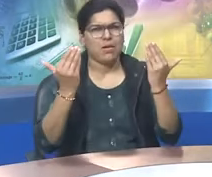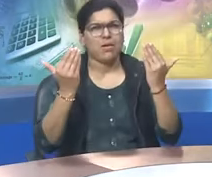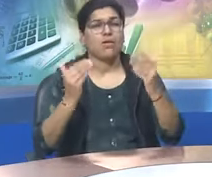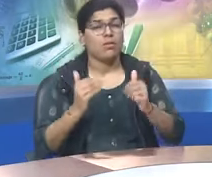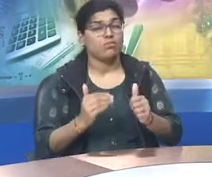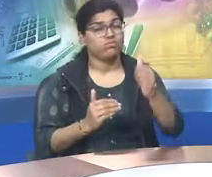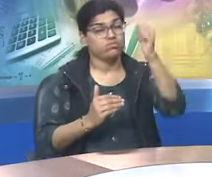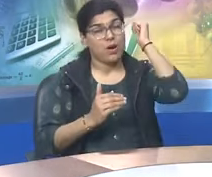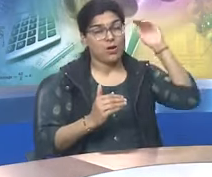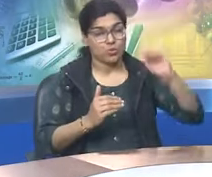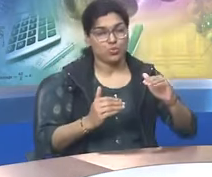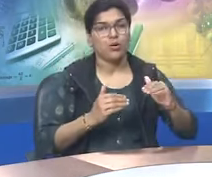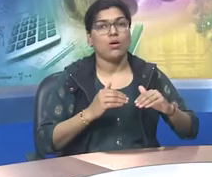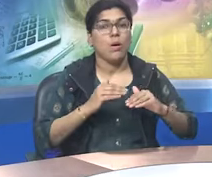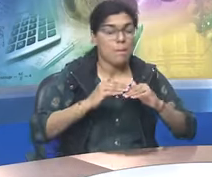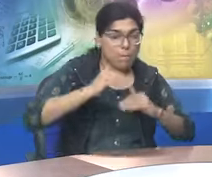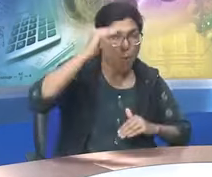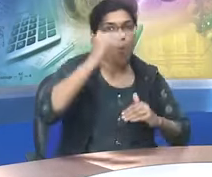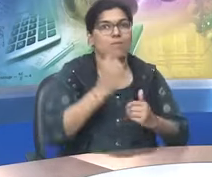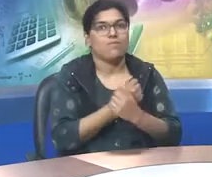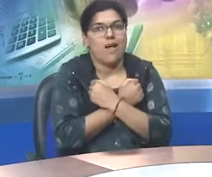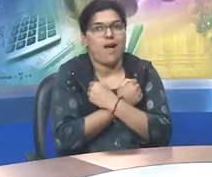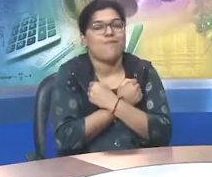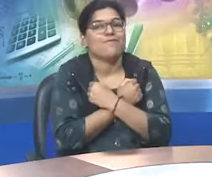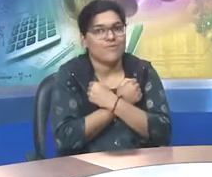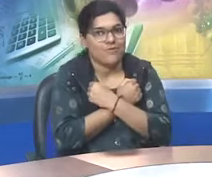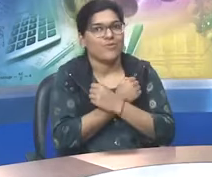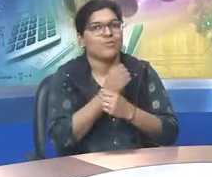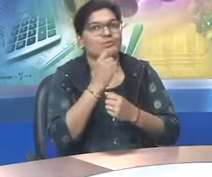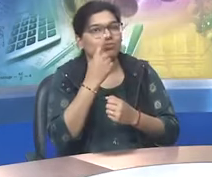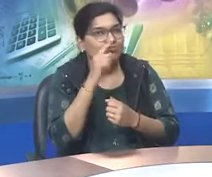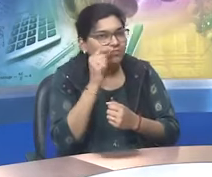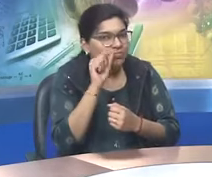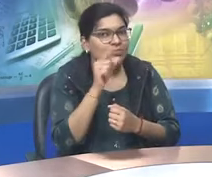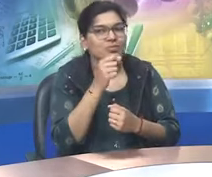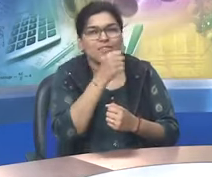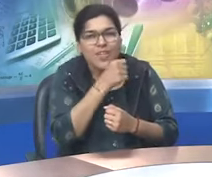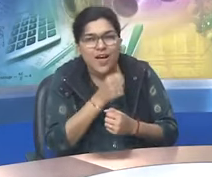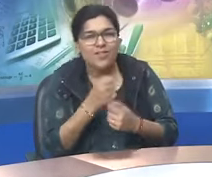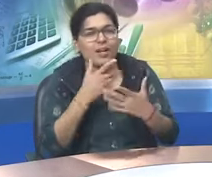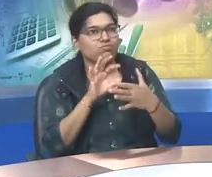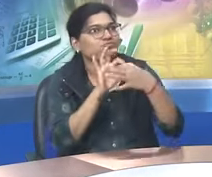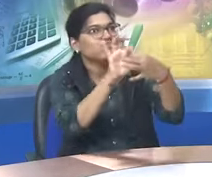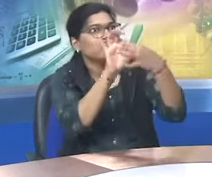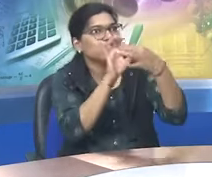experiences with the present world human nature.